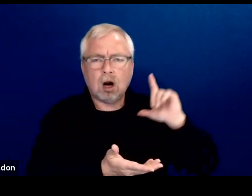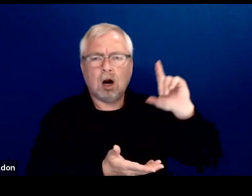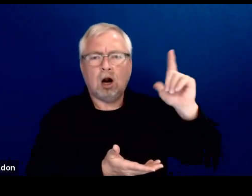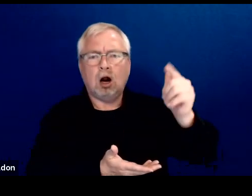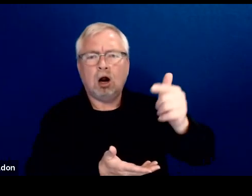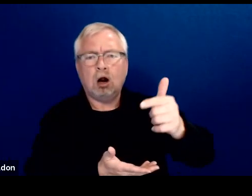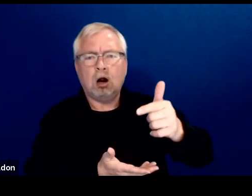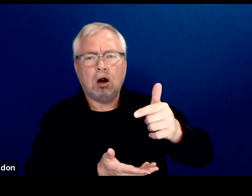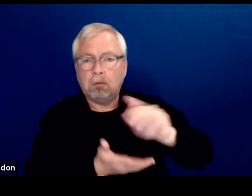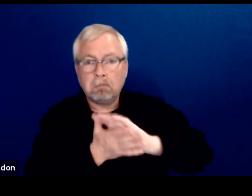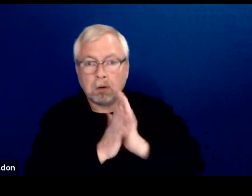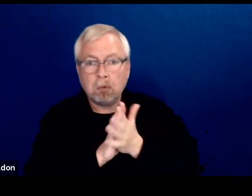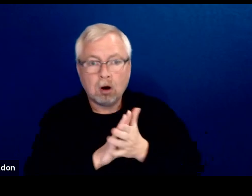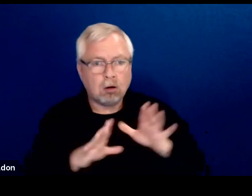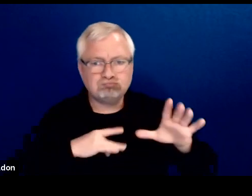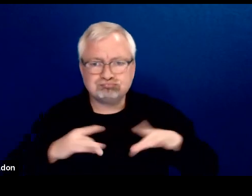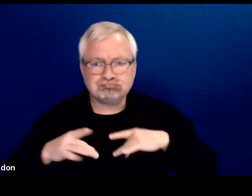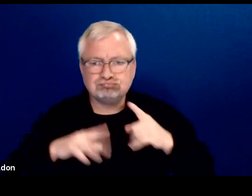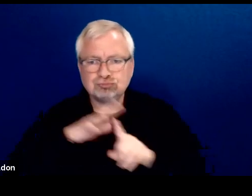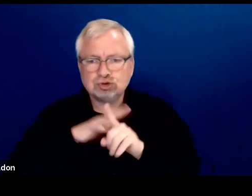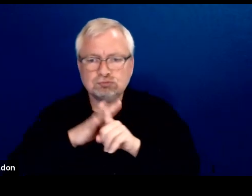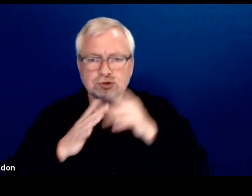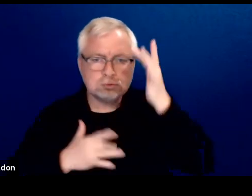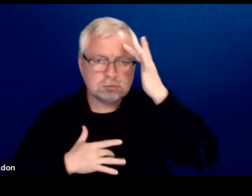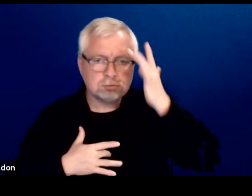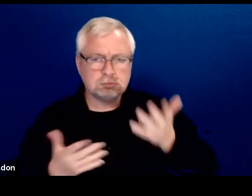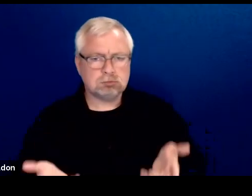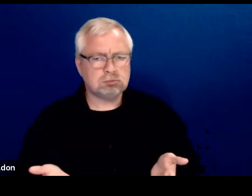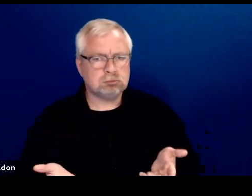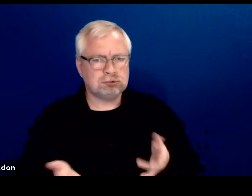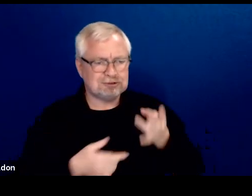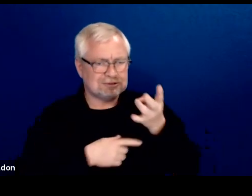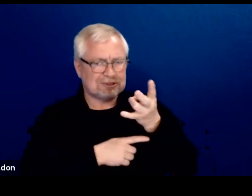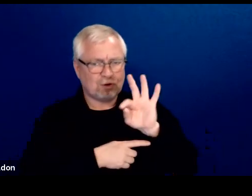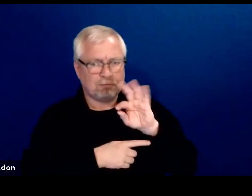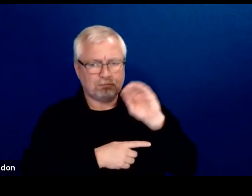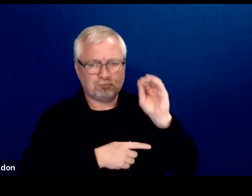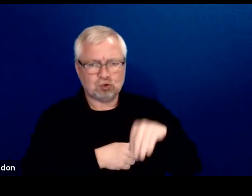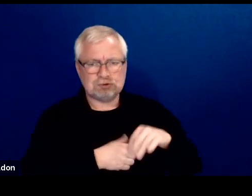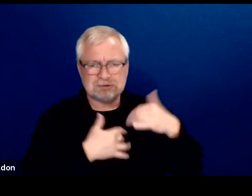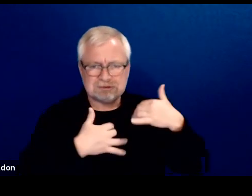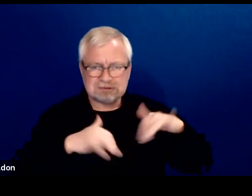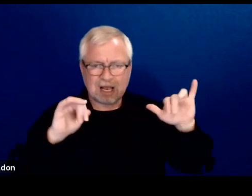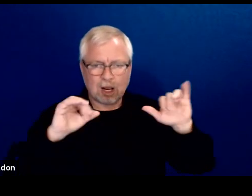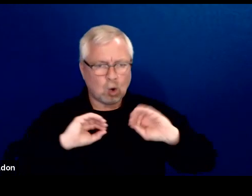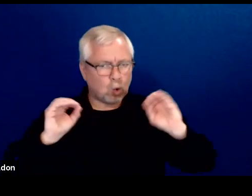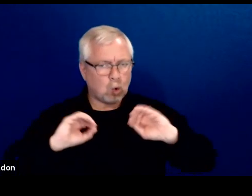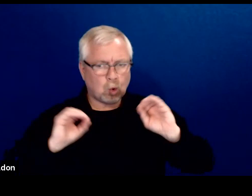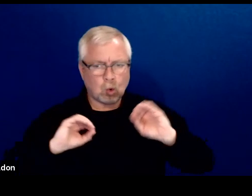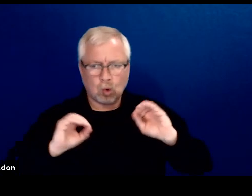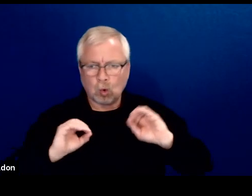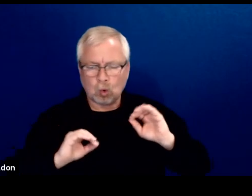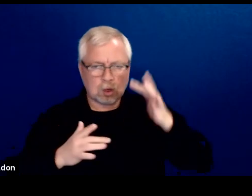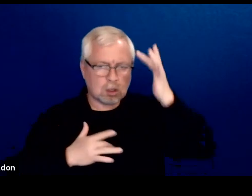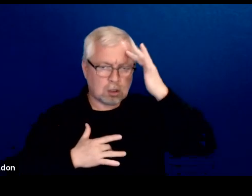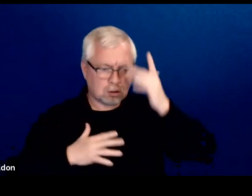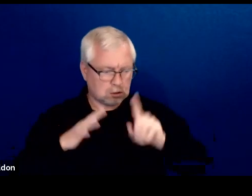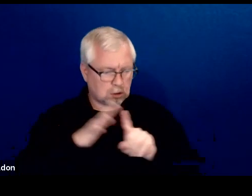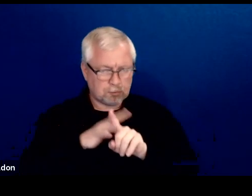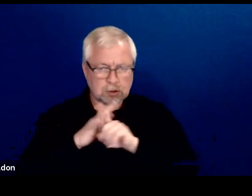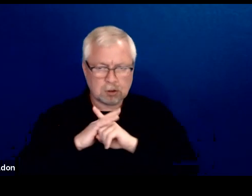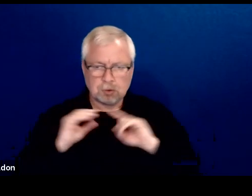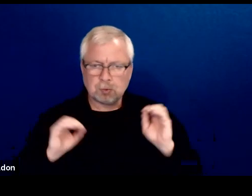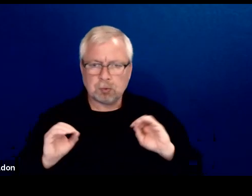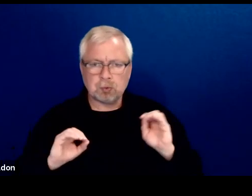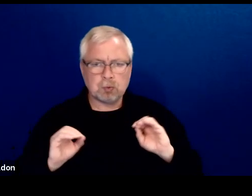17.9% continue to remain asymptomatic. So right around that 20% mark. So that is what's partially